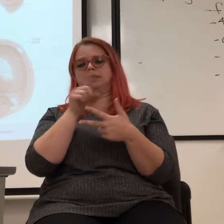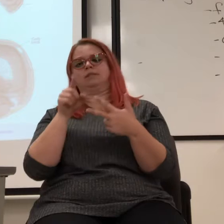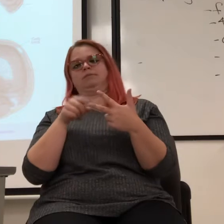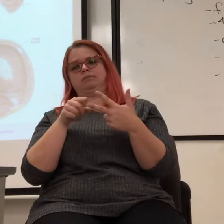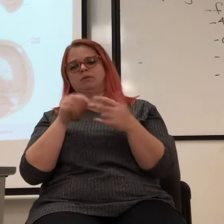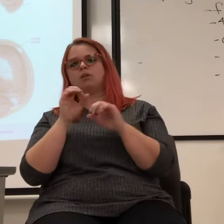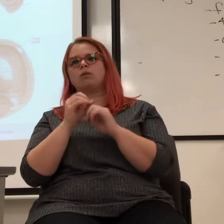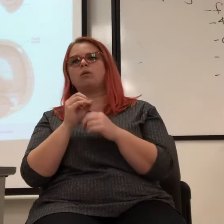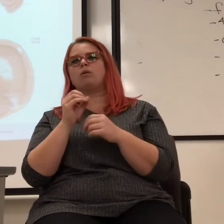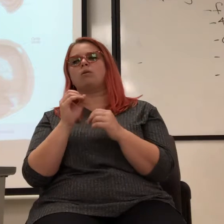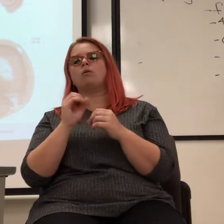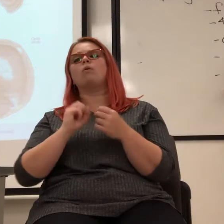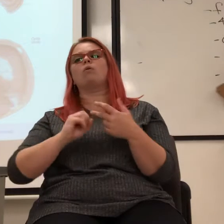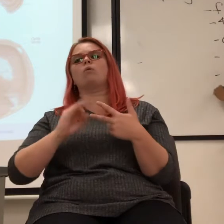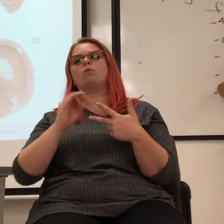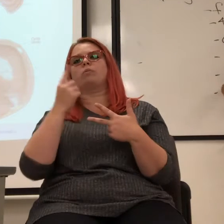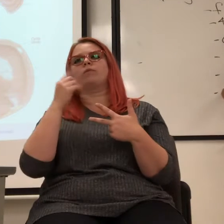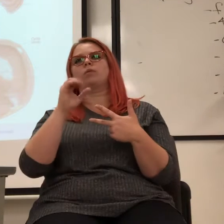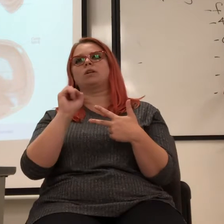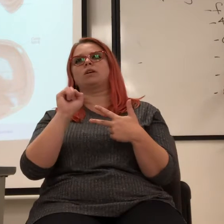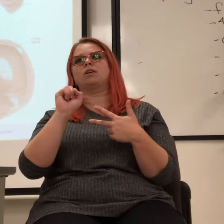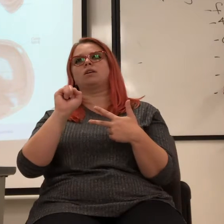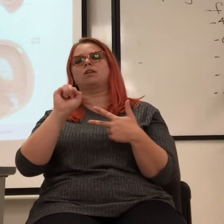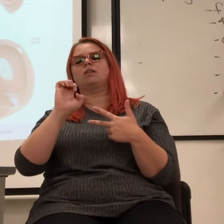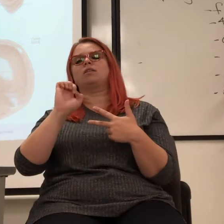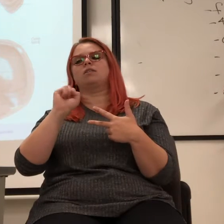the esophageal hiatus.